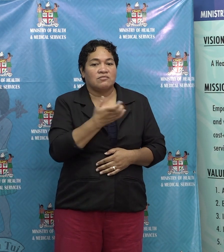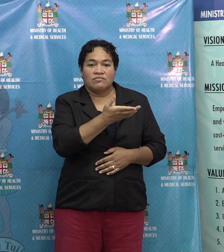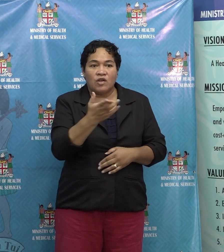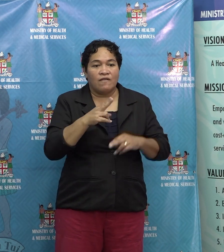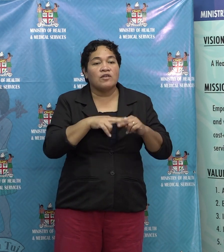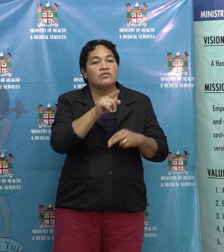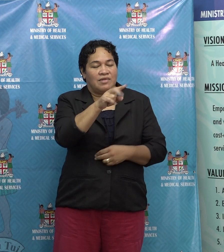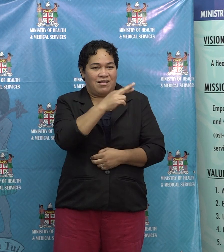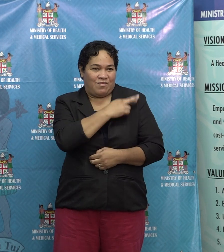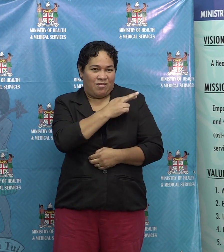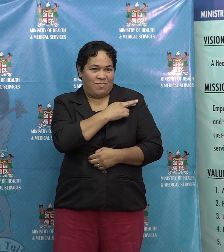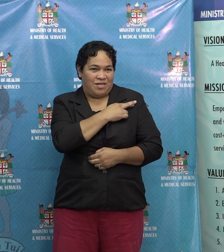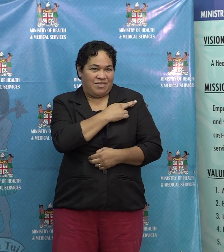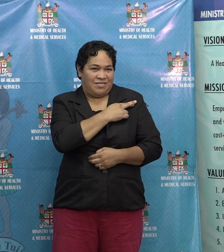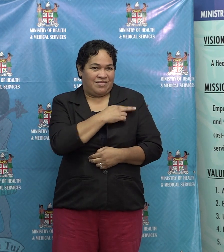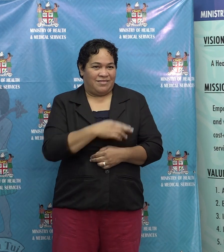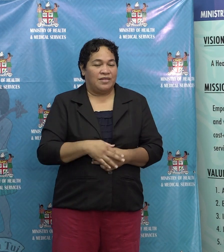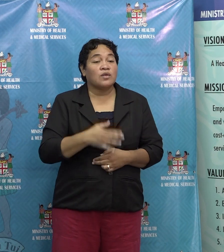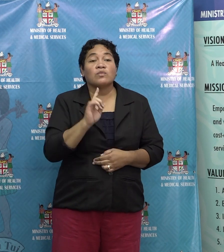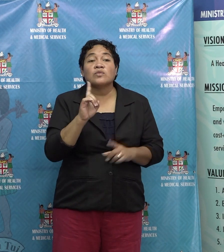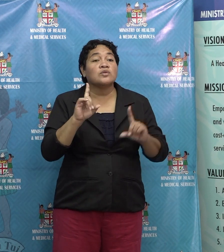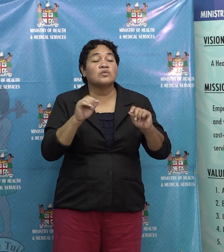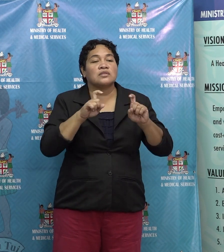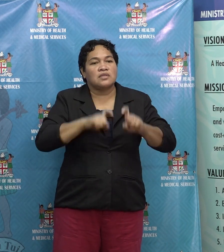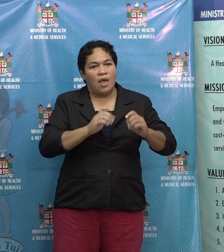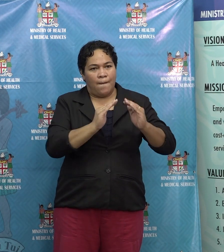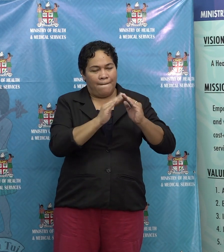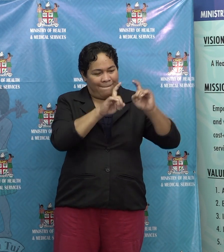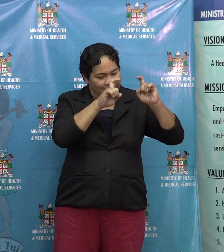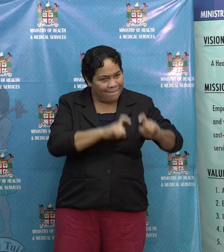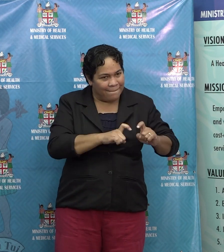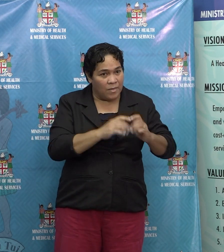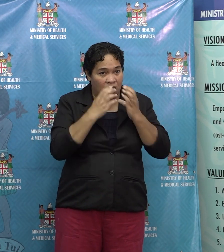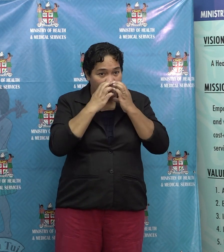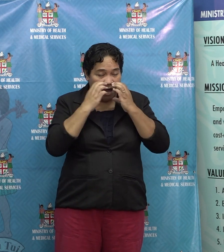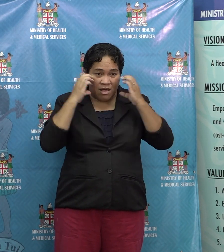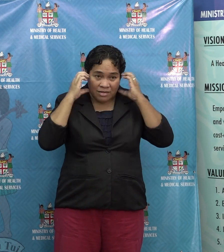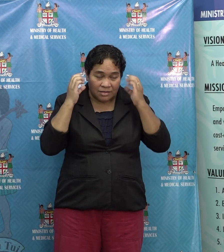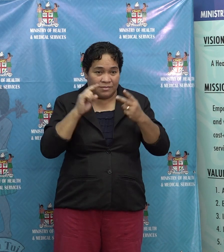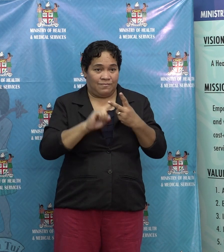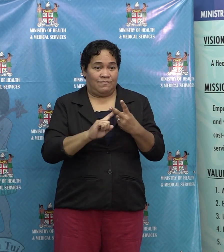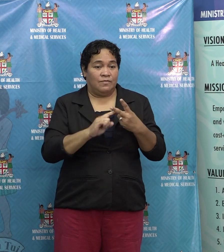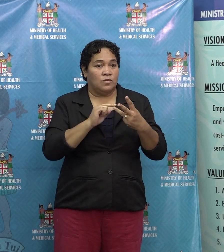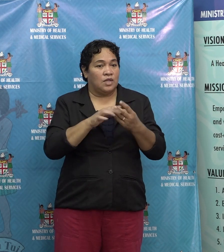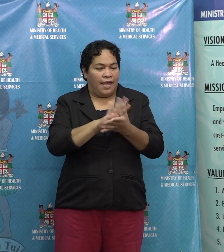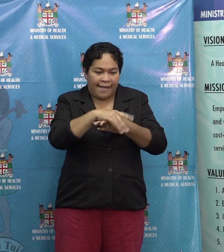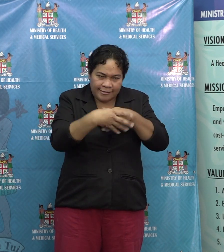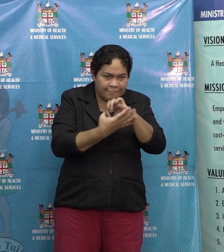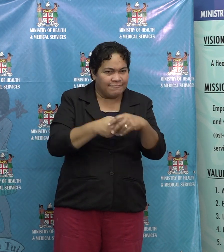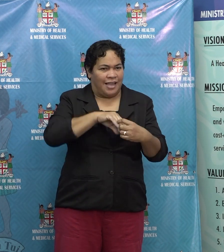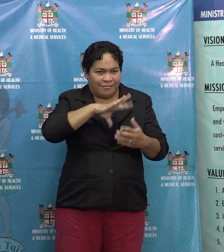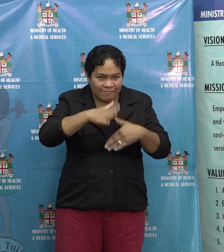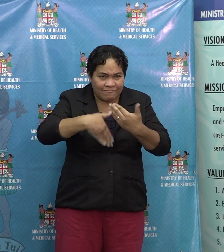play their part by staying at home, wearing masks, washing your hands